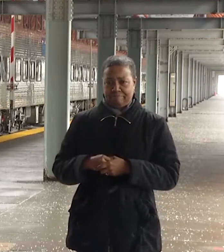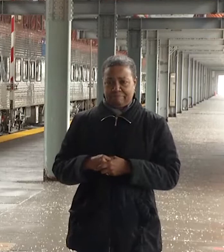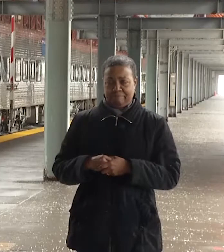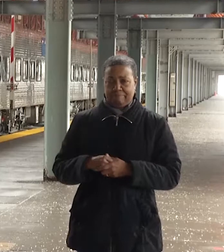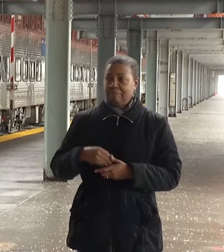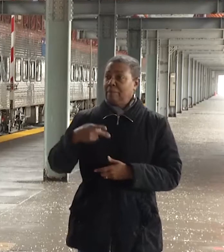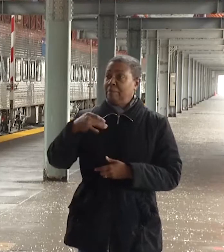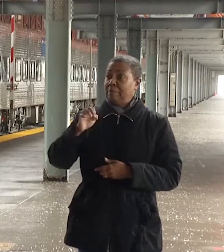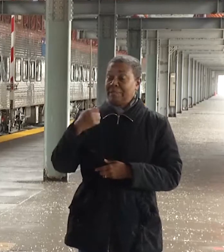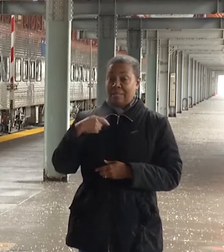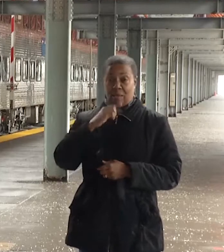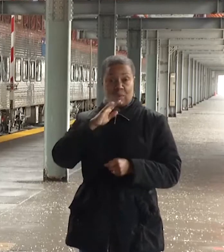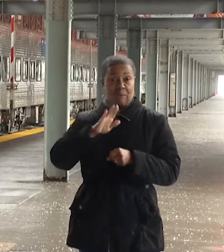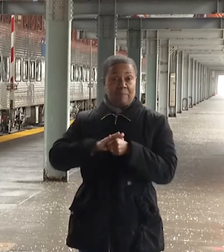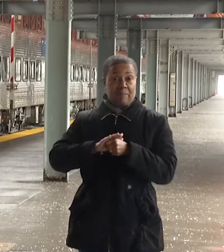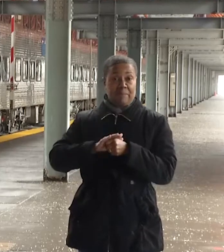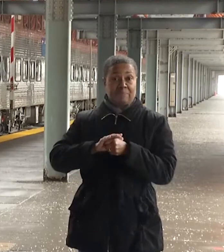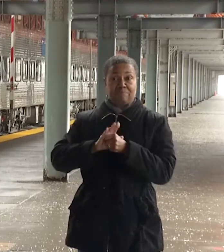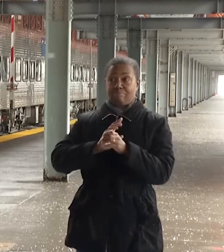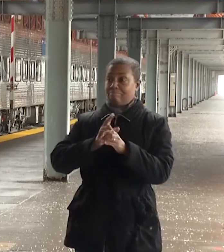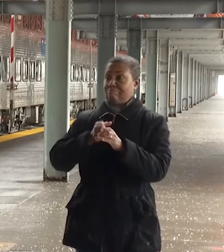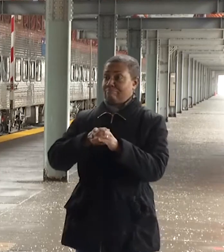PACE's commitment and participation